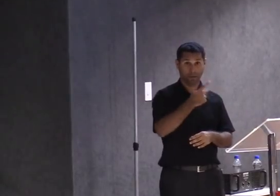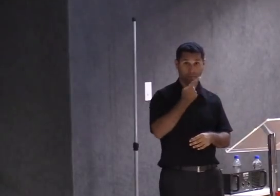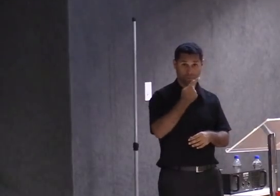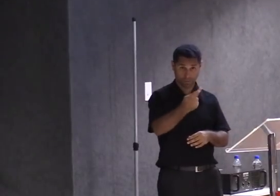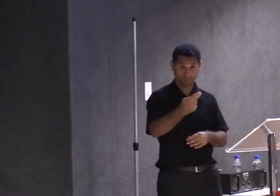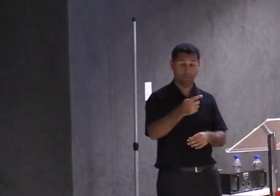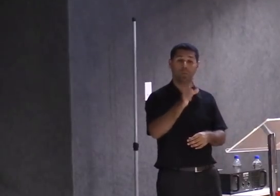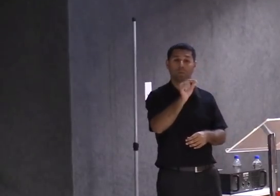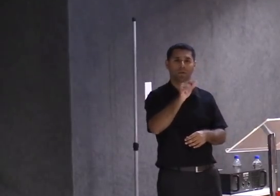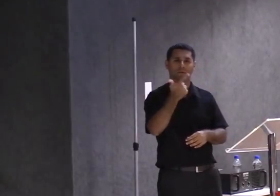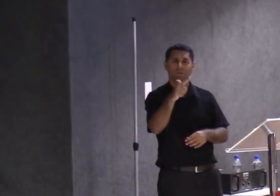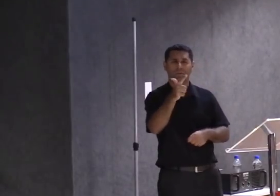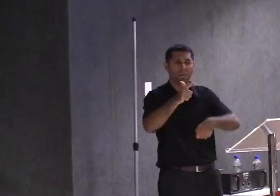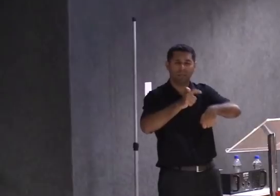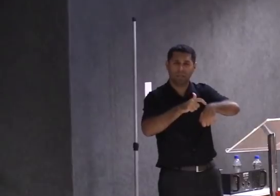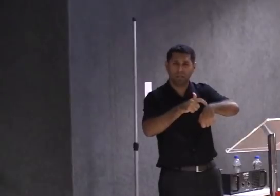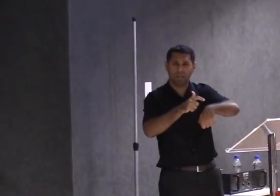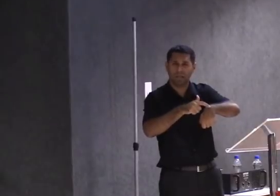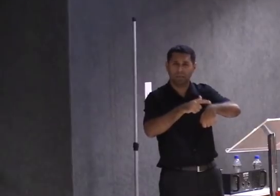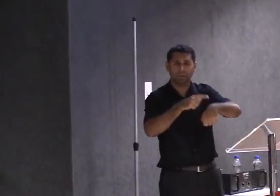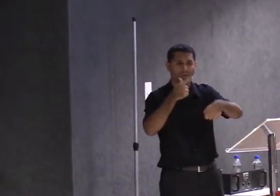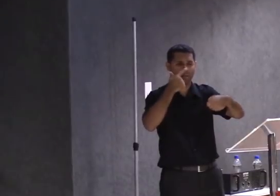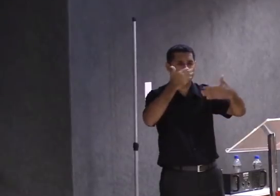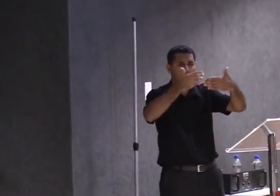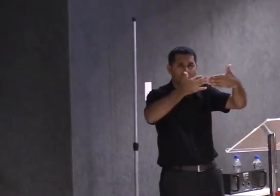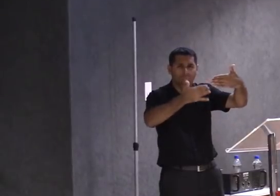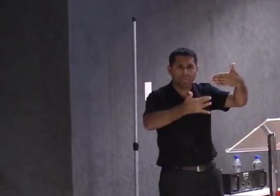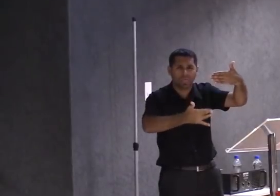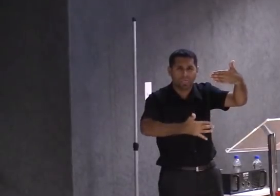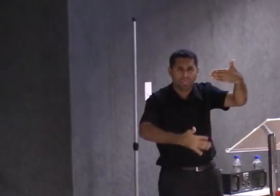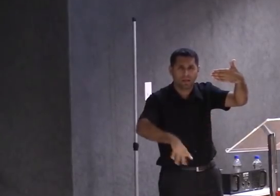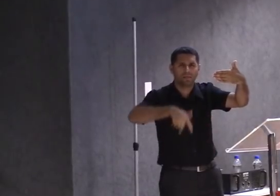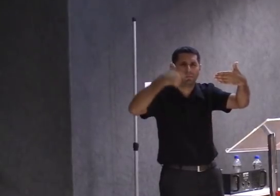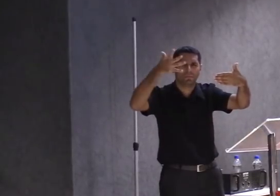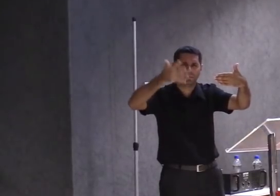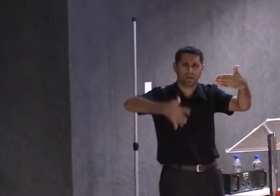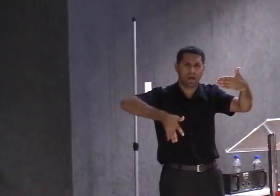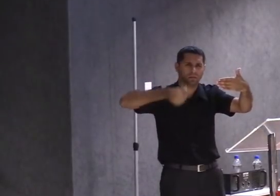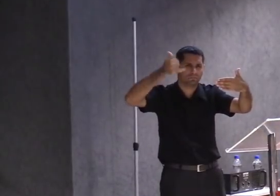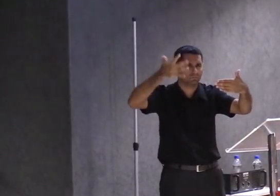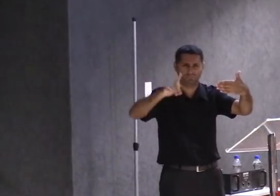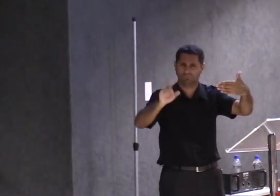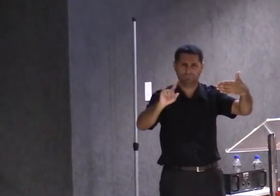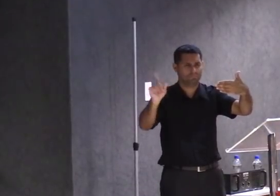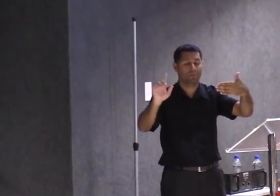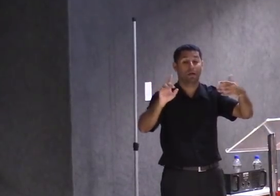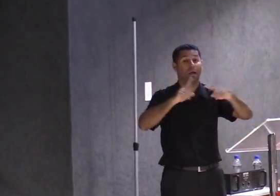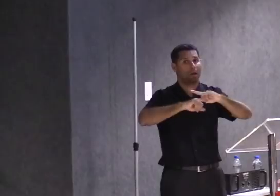nós não temos tempo para poder discorrer acerca de cada um isoladamente,